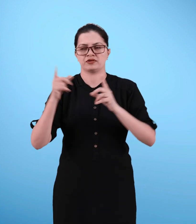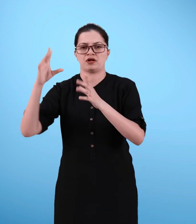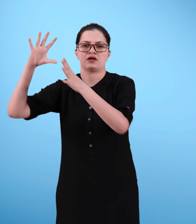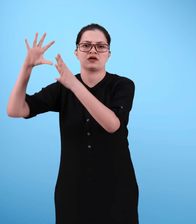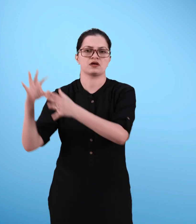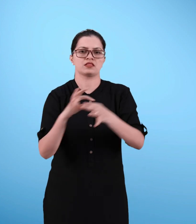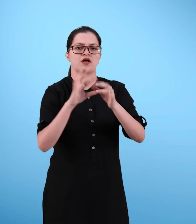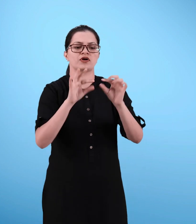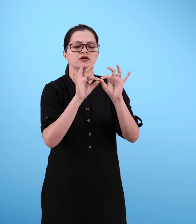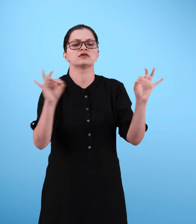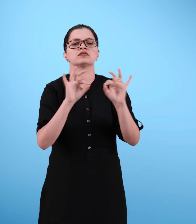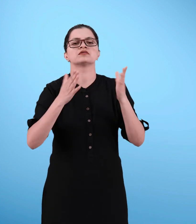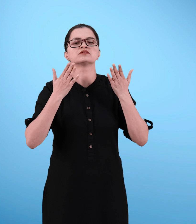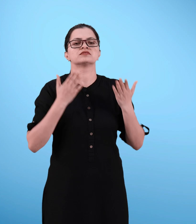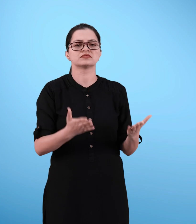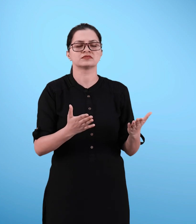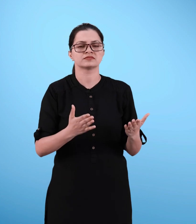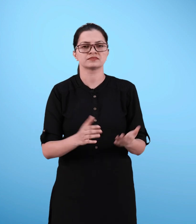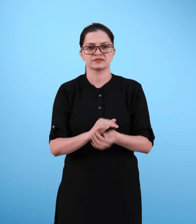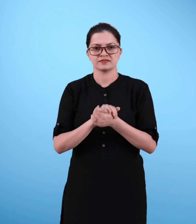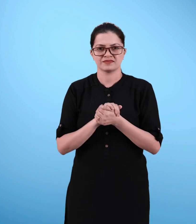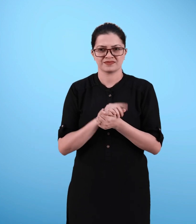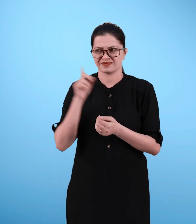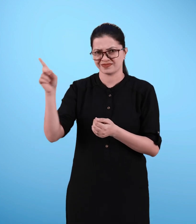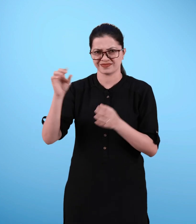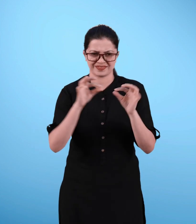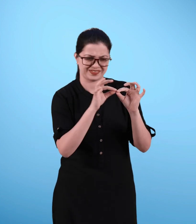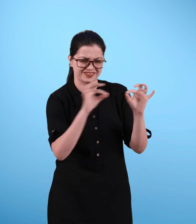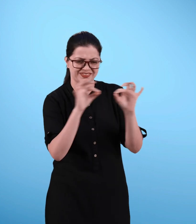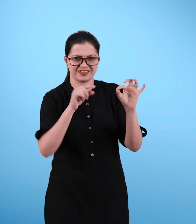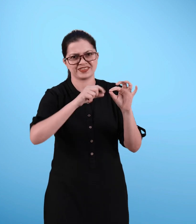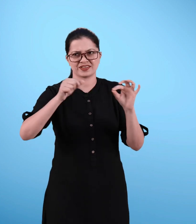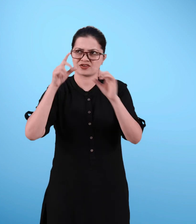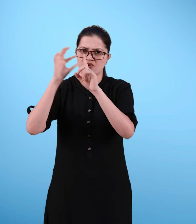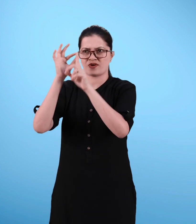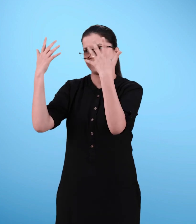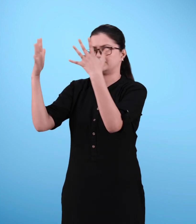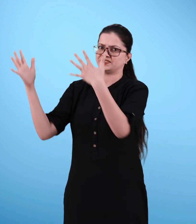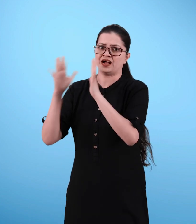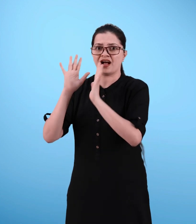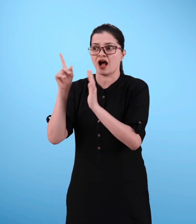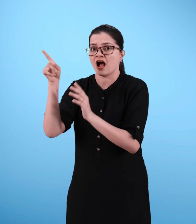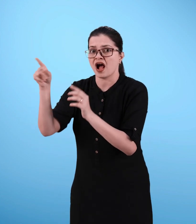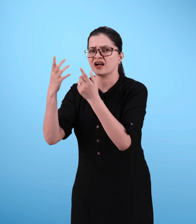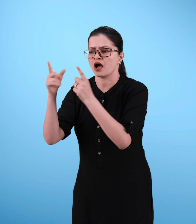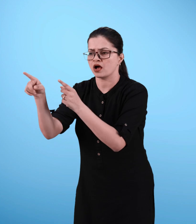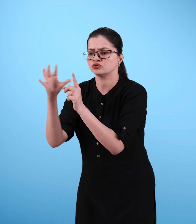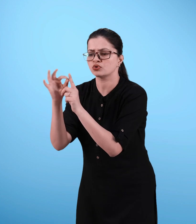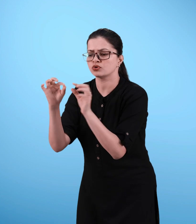Start. After spinning, yarns are After used for spinning, making yarns are fabrics. used for making Figure fabrics.